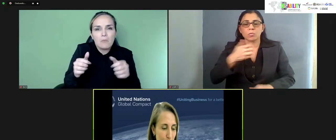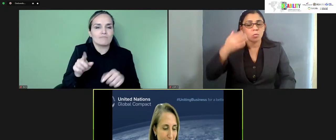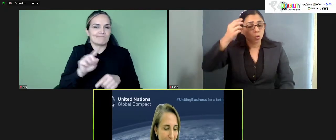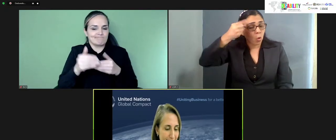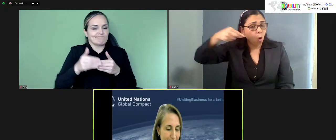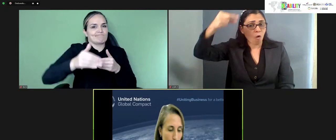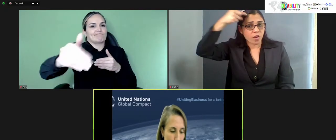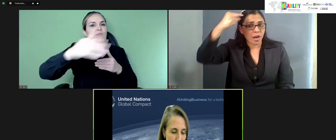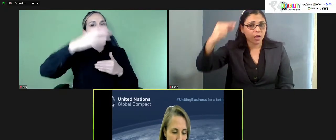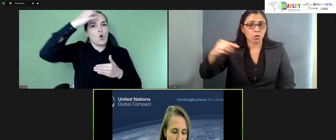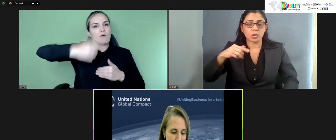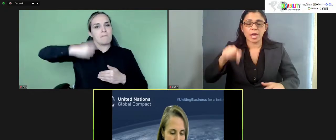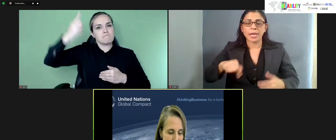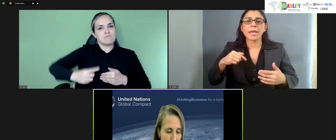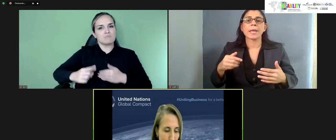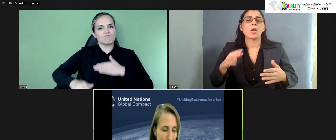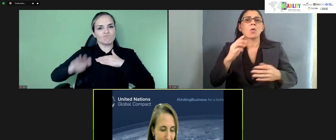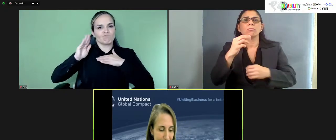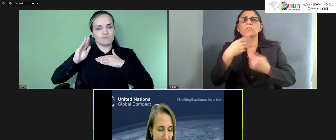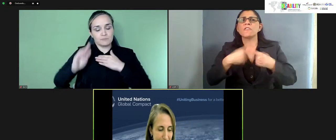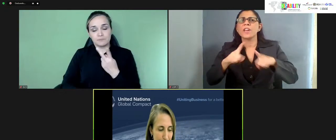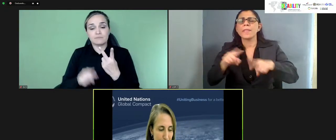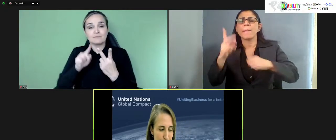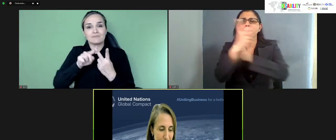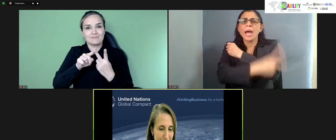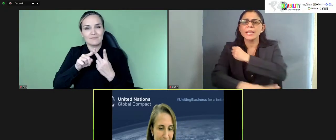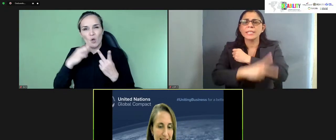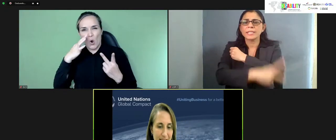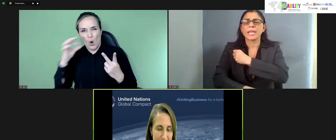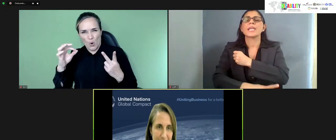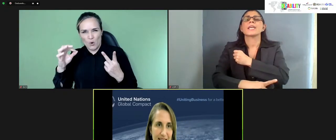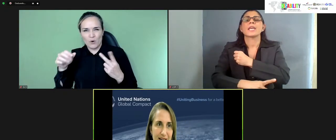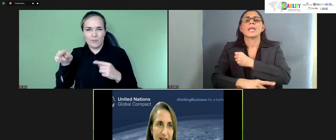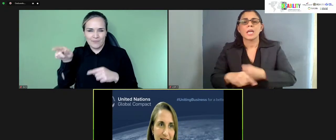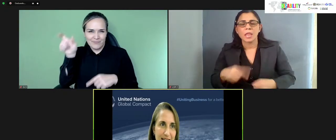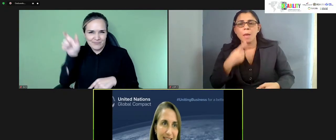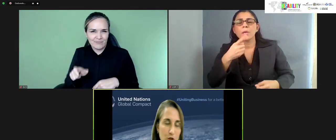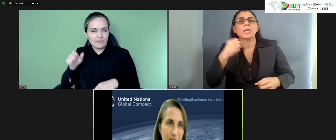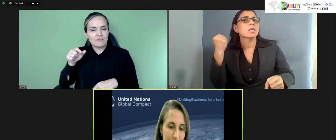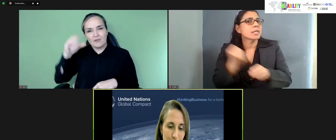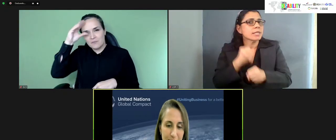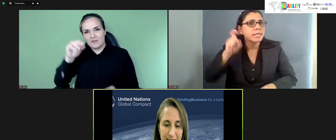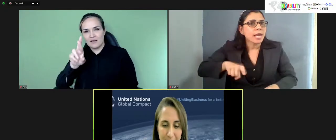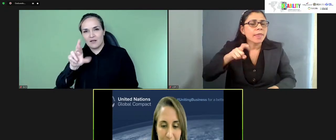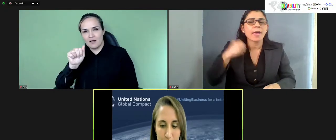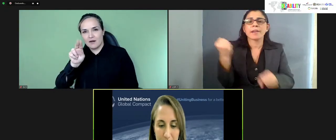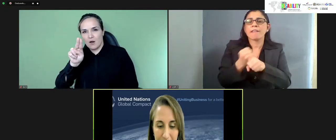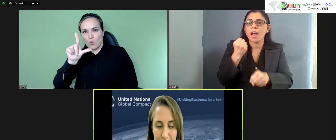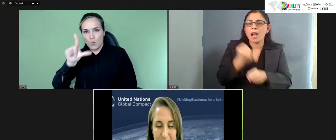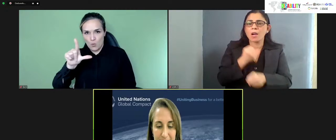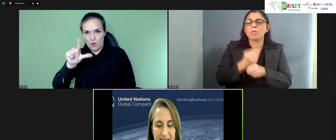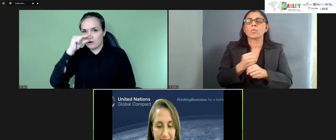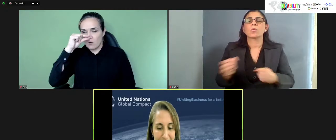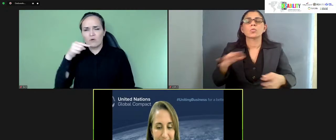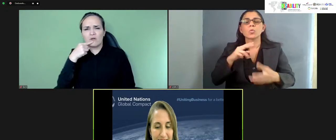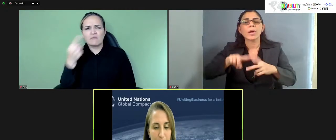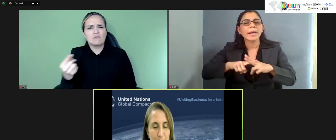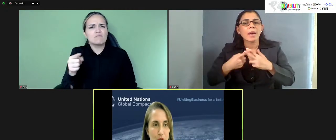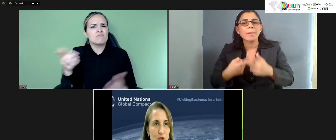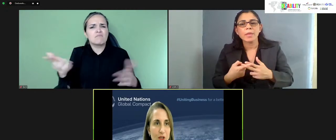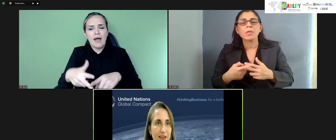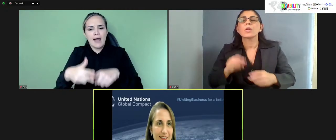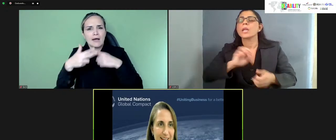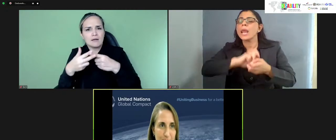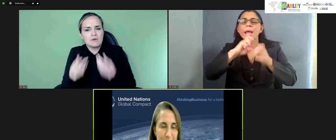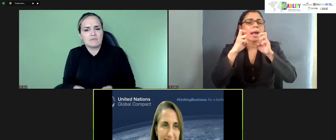of authorities and governments raul has brought us with the need of working in